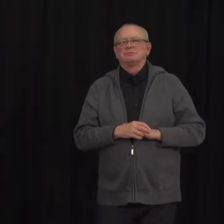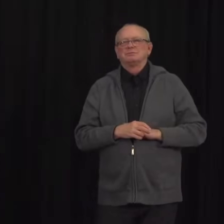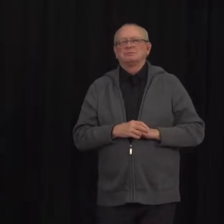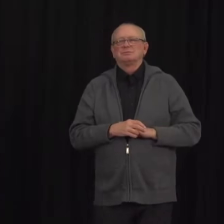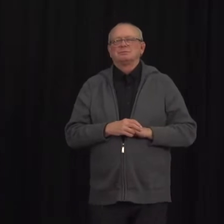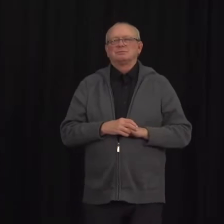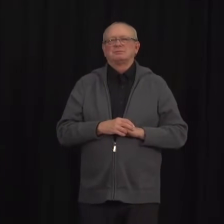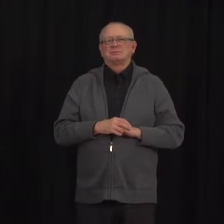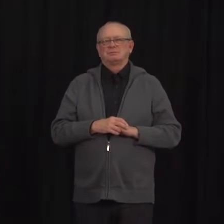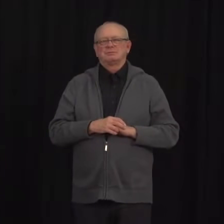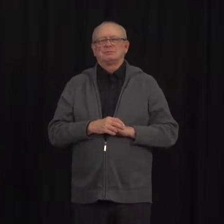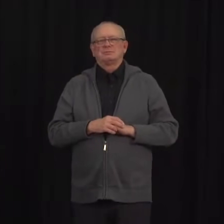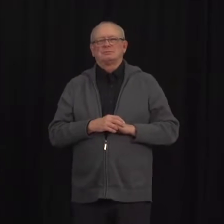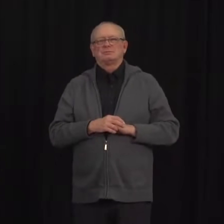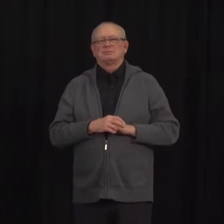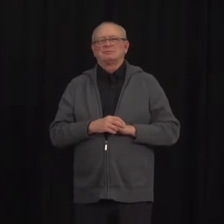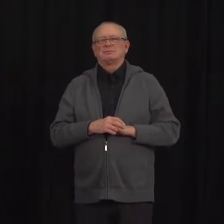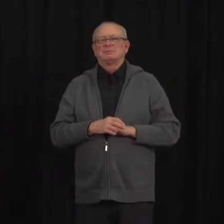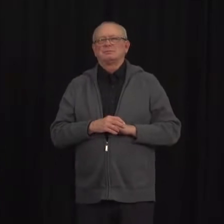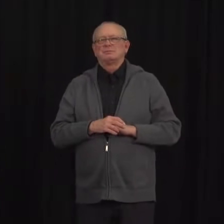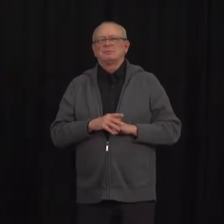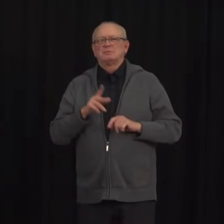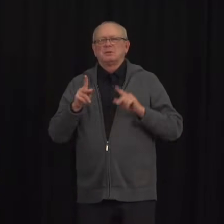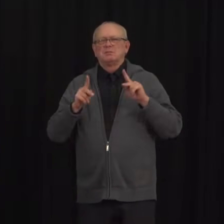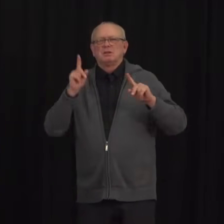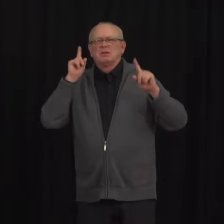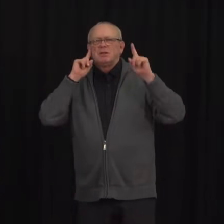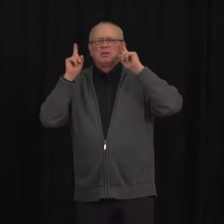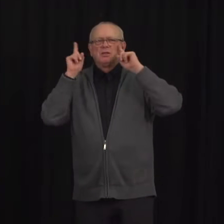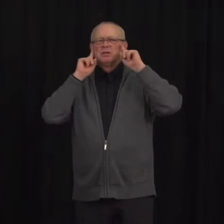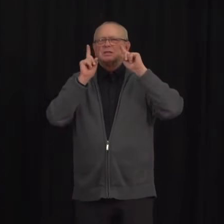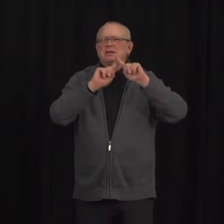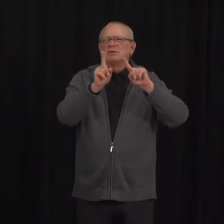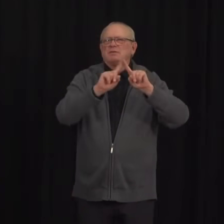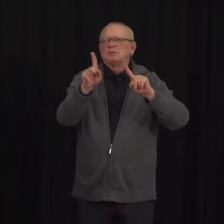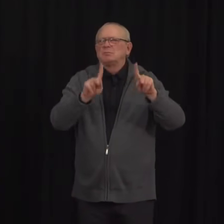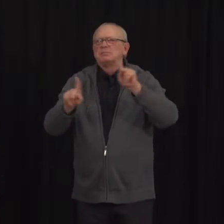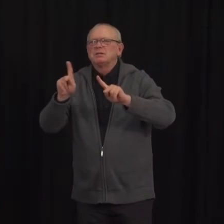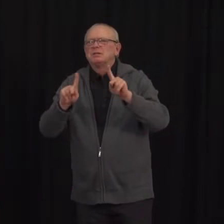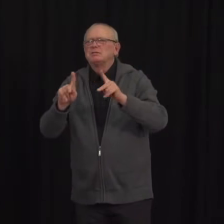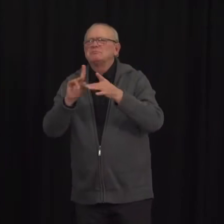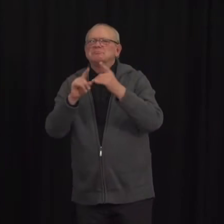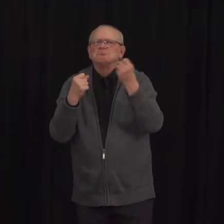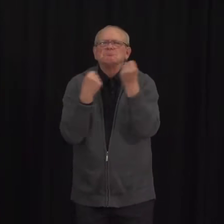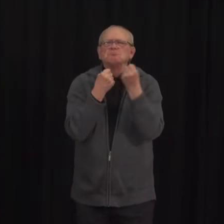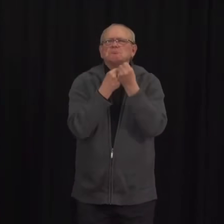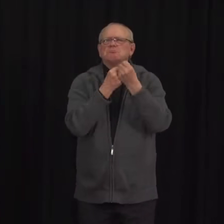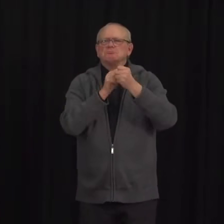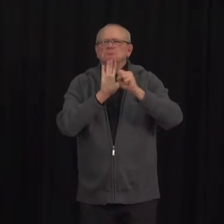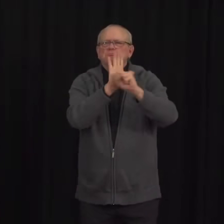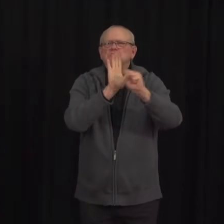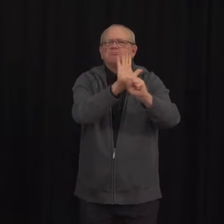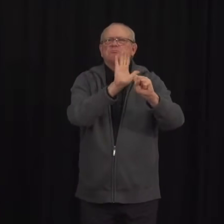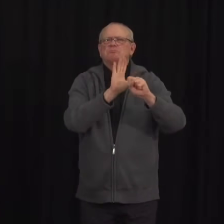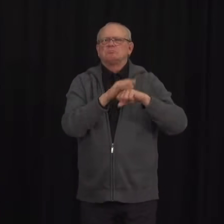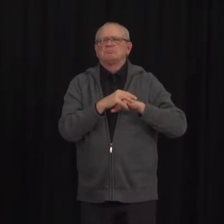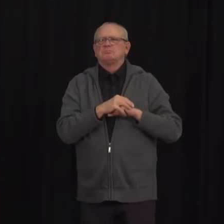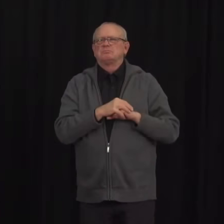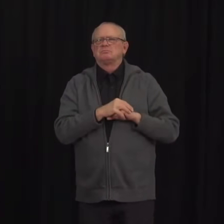of voices, particularly in the last few days, who are advocating a circuit